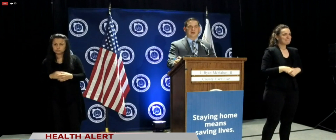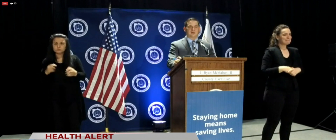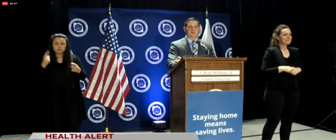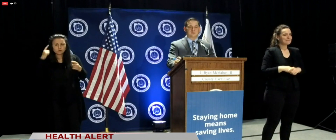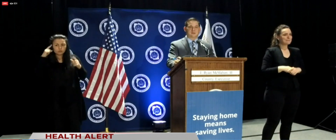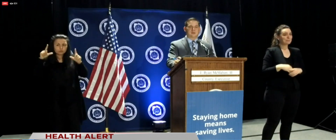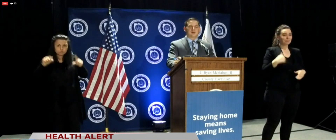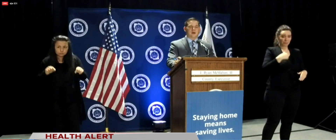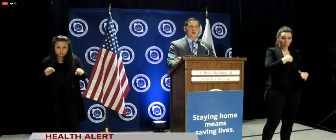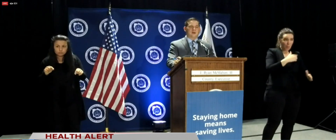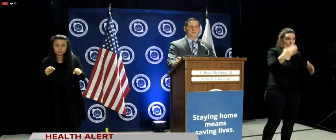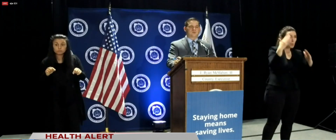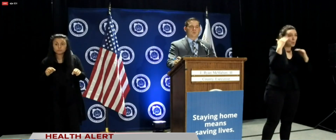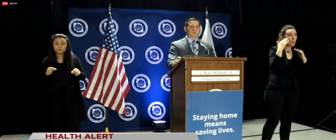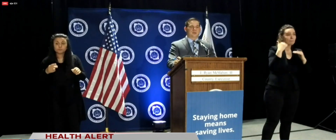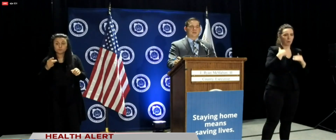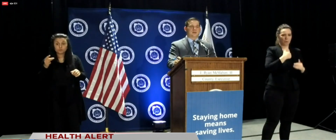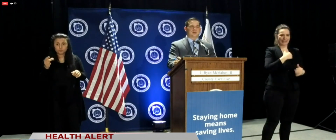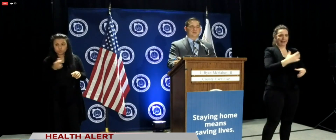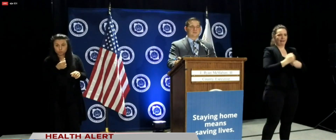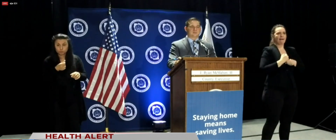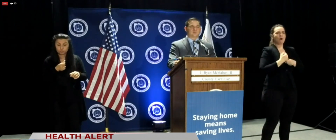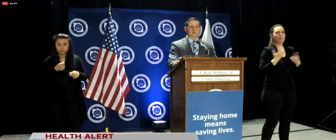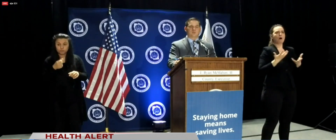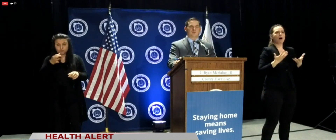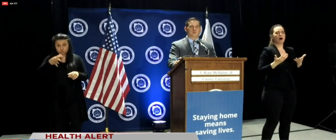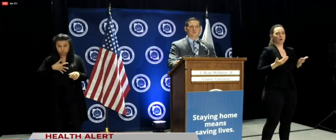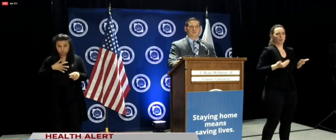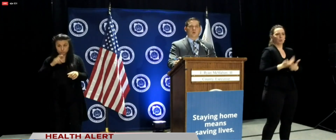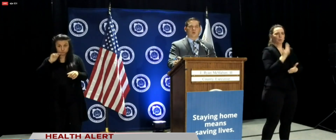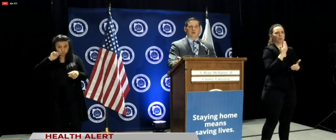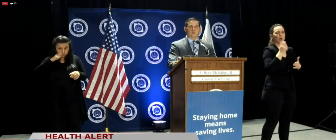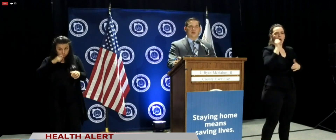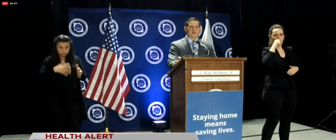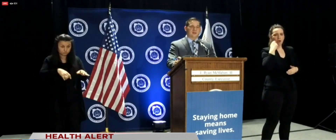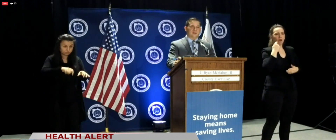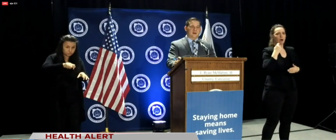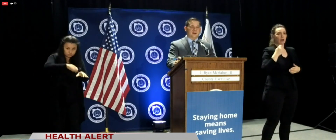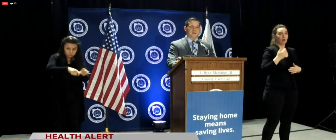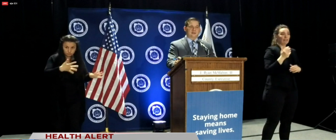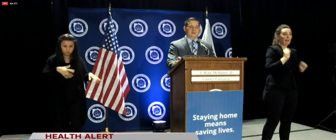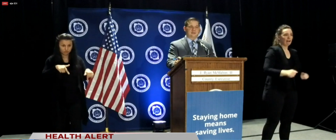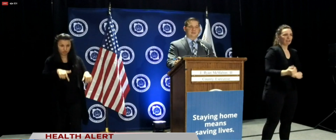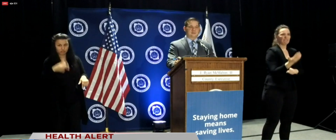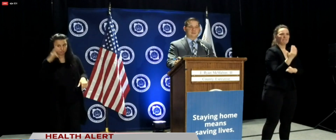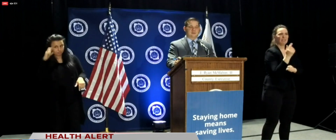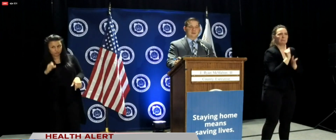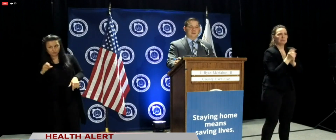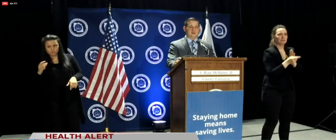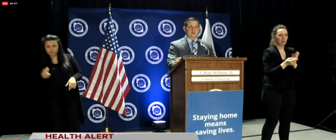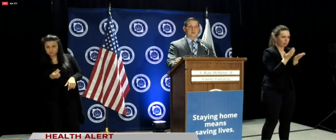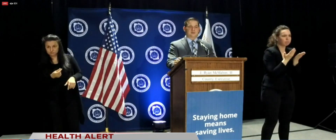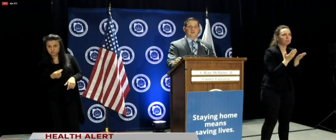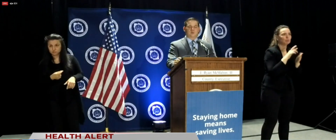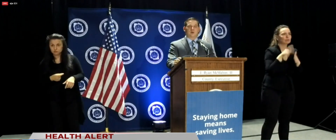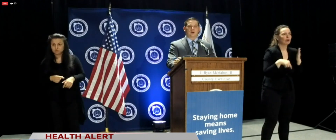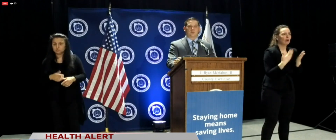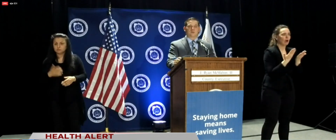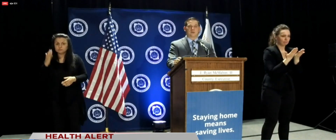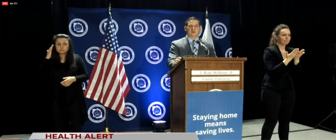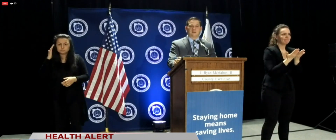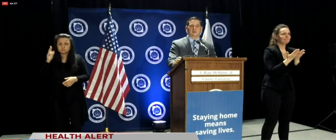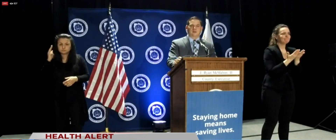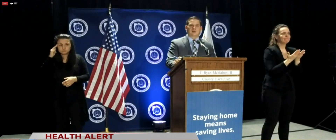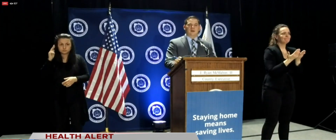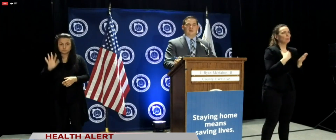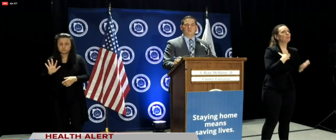large quantities, so we can really move forward in a way that's nothing's ever